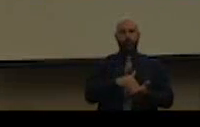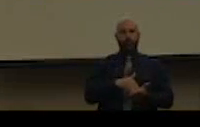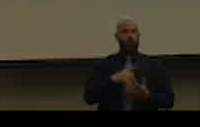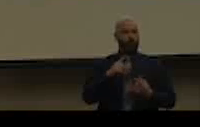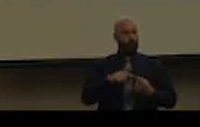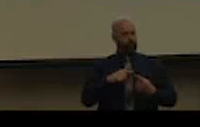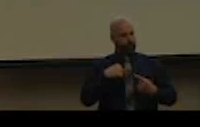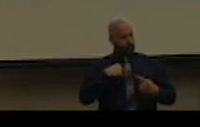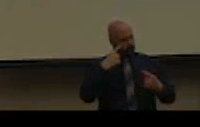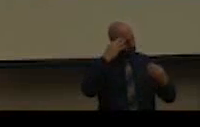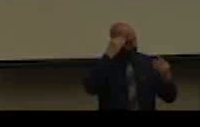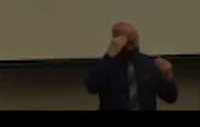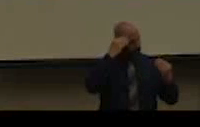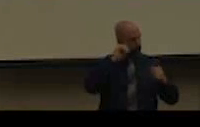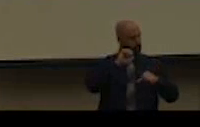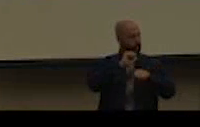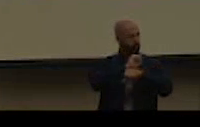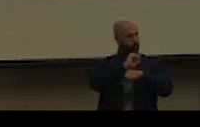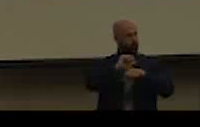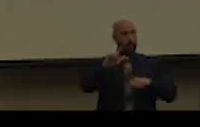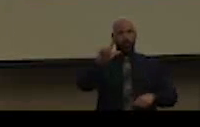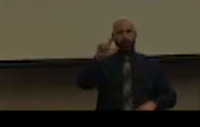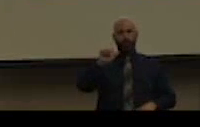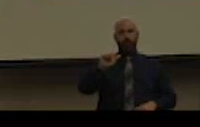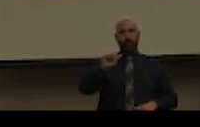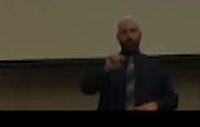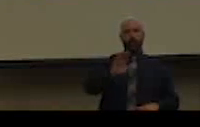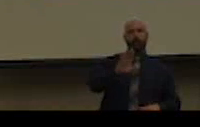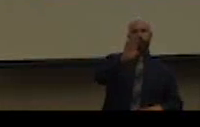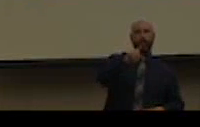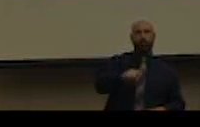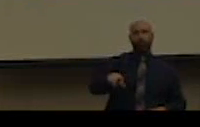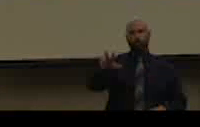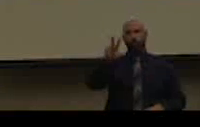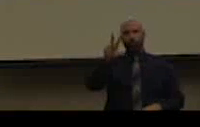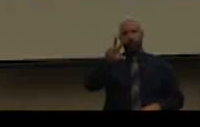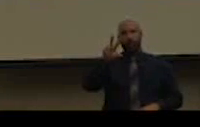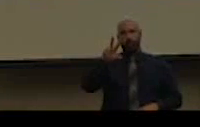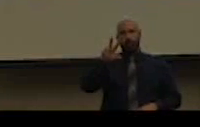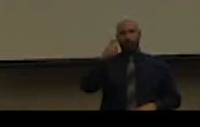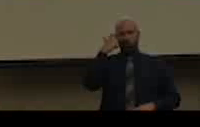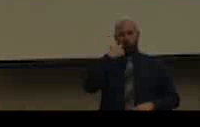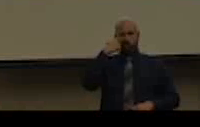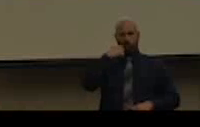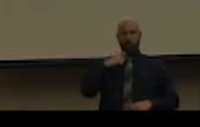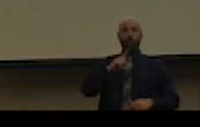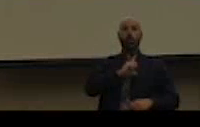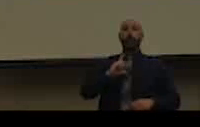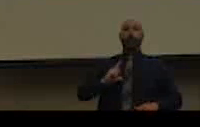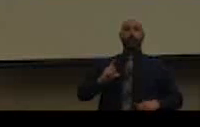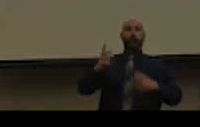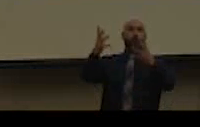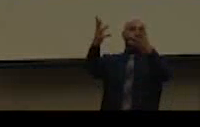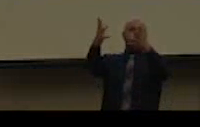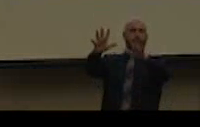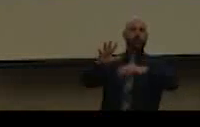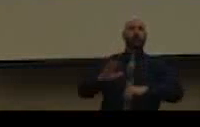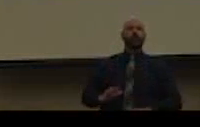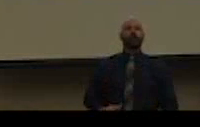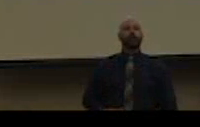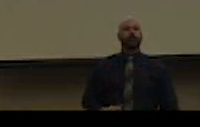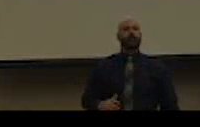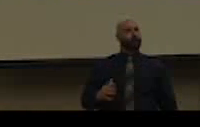work with the LA Vida 3 this past session, I would have to say that I've had